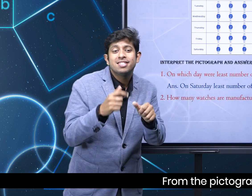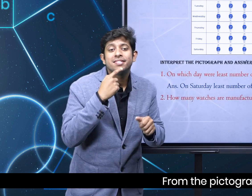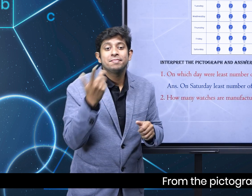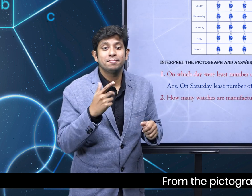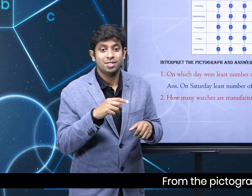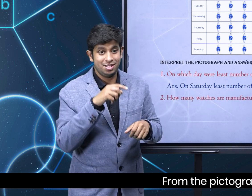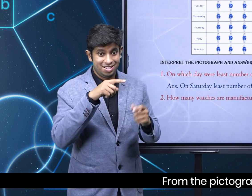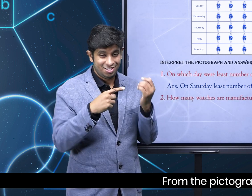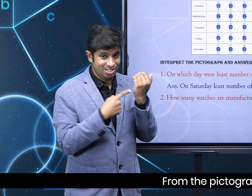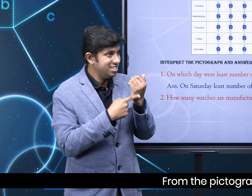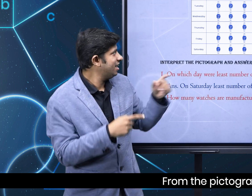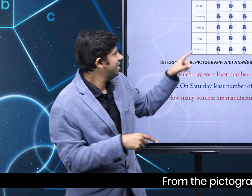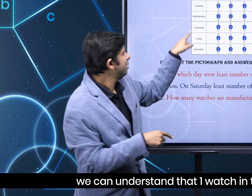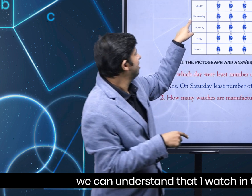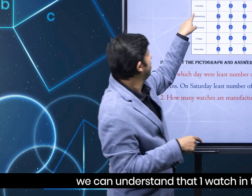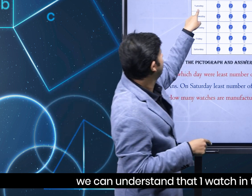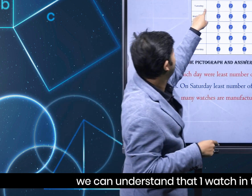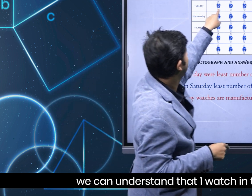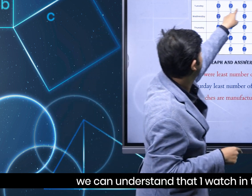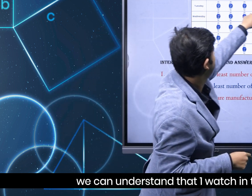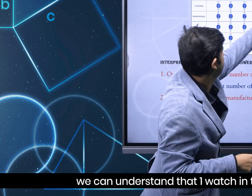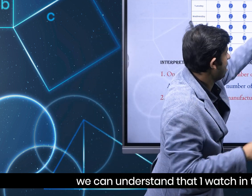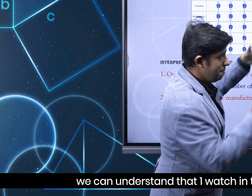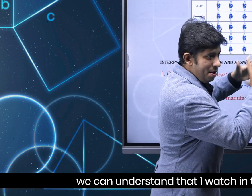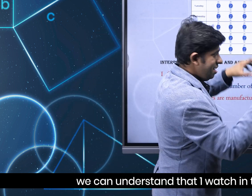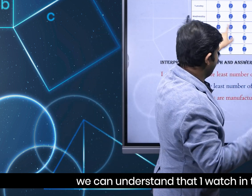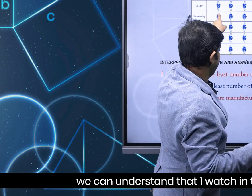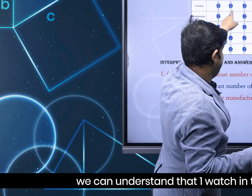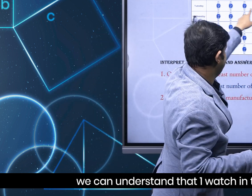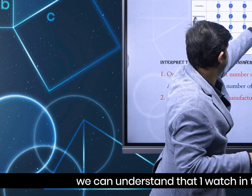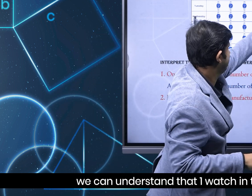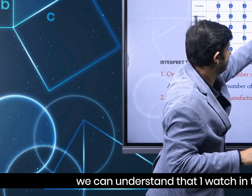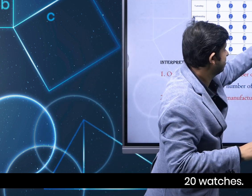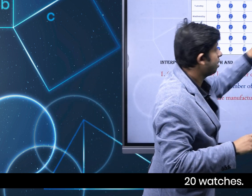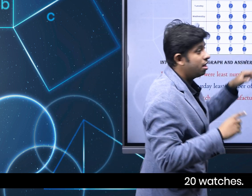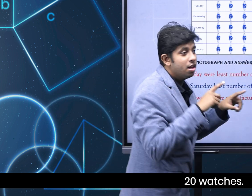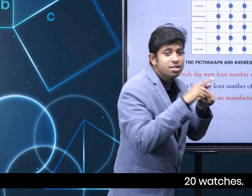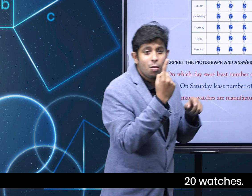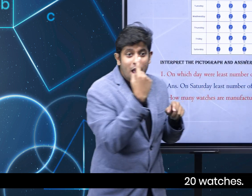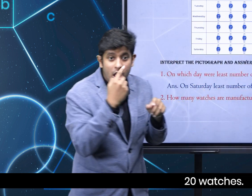From the pictograph, we can understand that one watch in the table represents 20 watches.